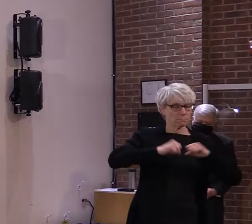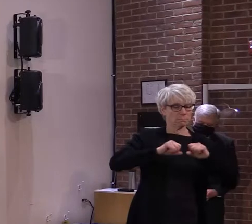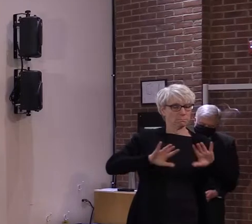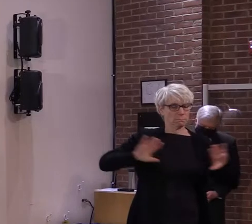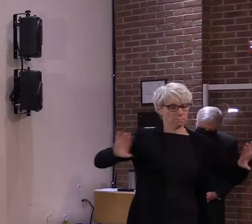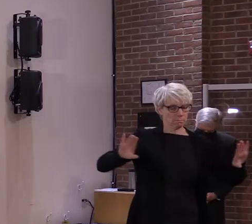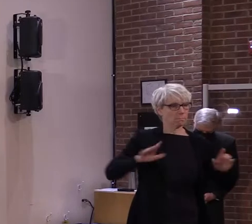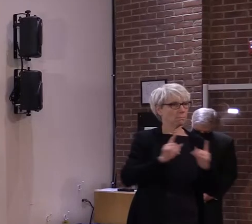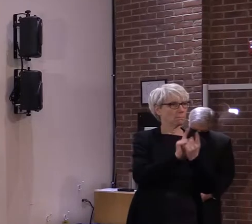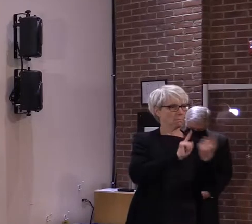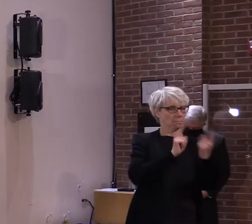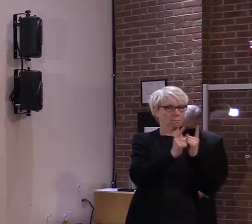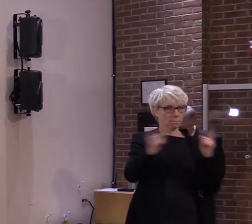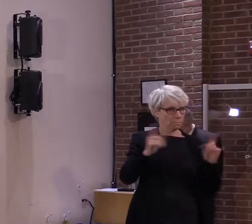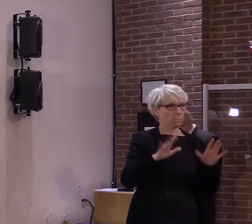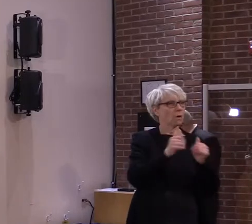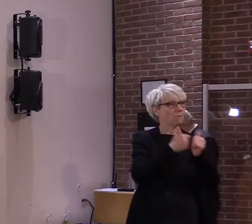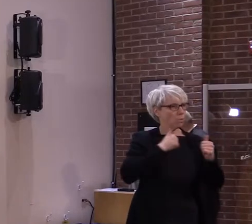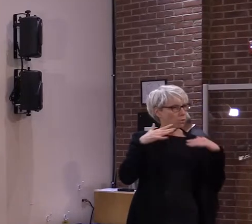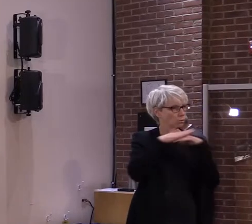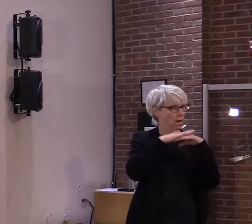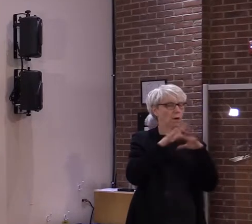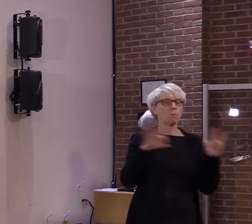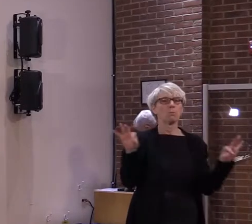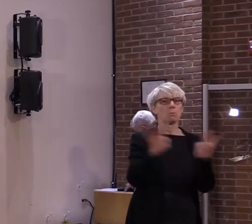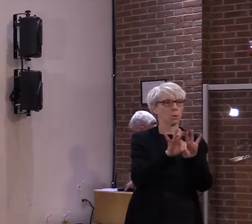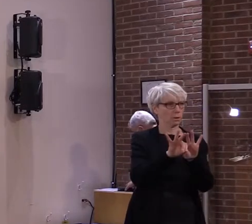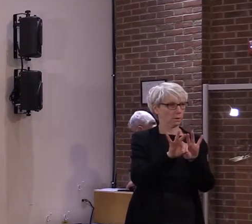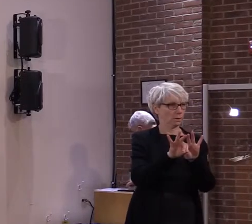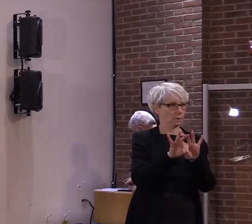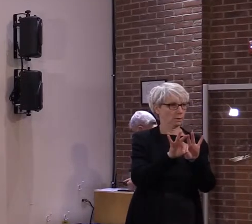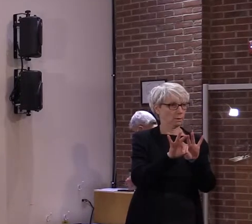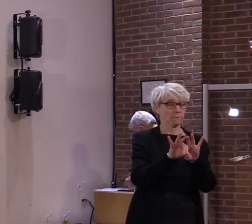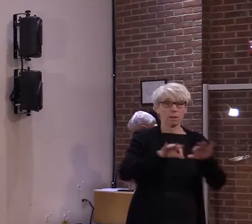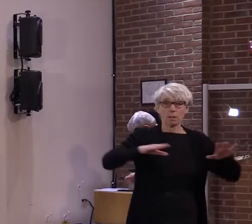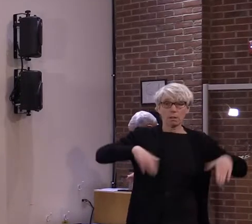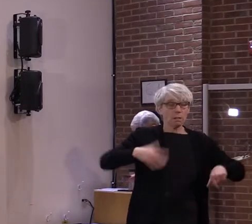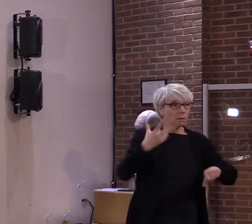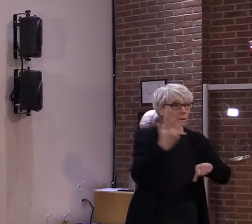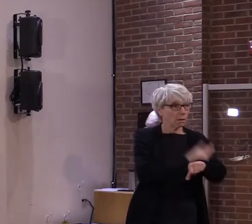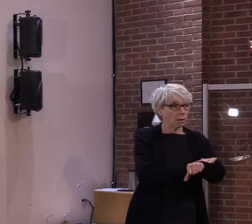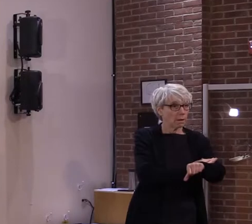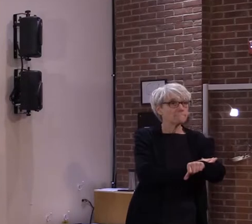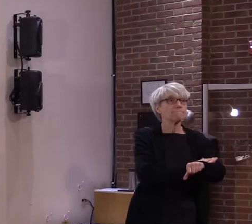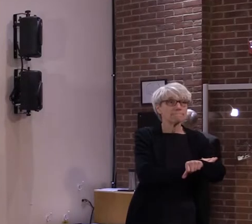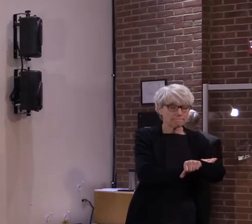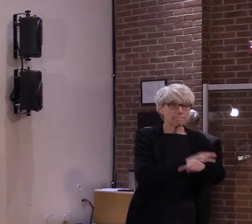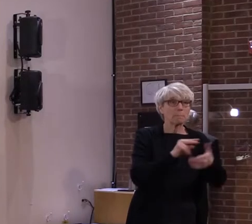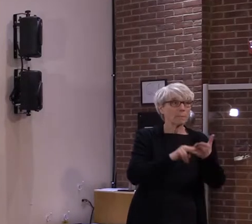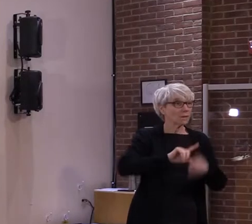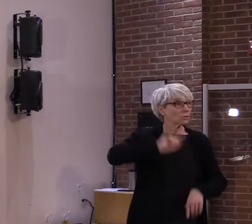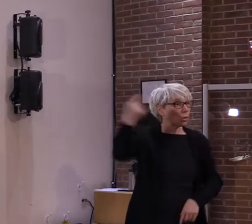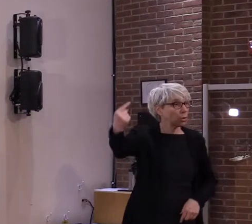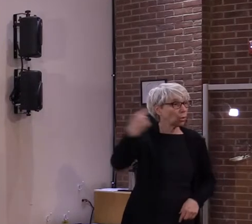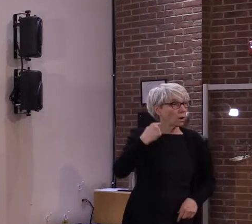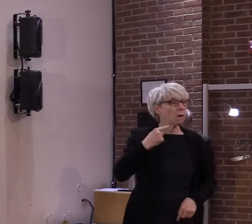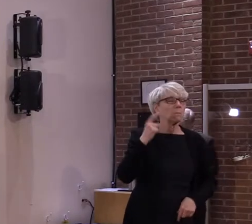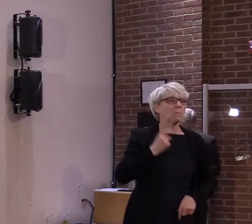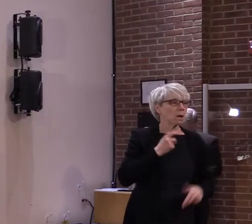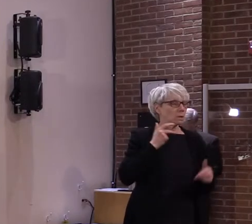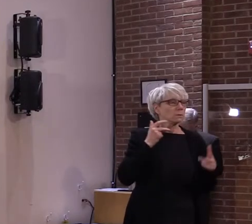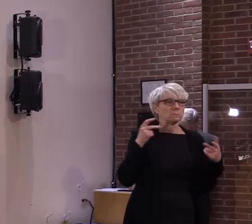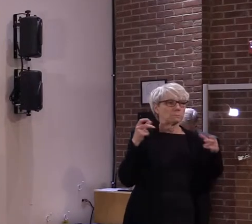and avoiding crowds. If you're not vaccinated for now, it still means quarantining after travel and getting